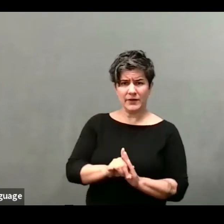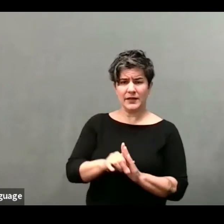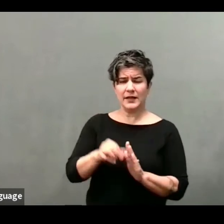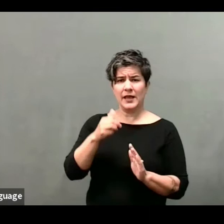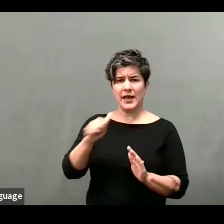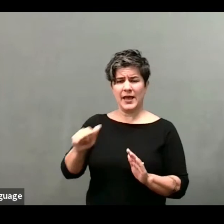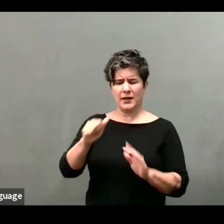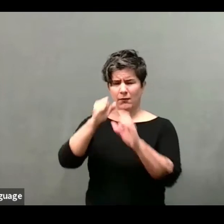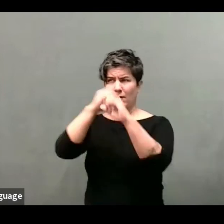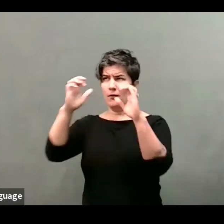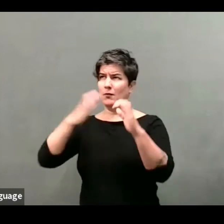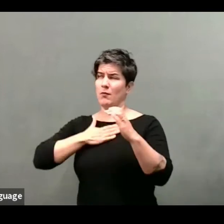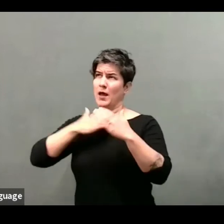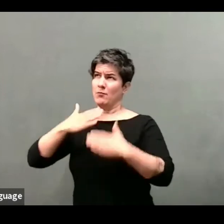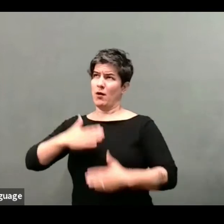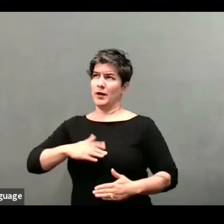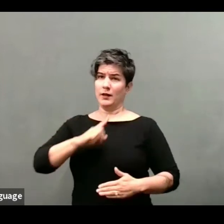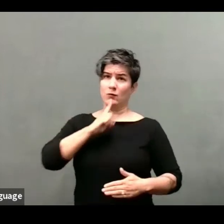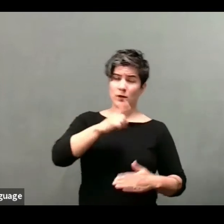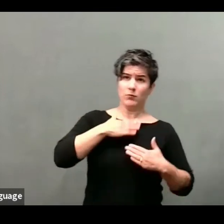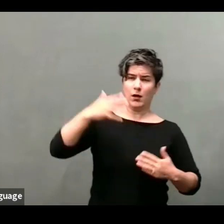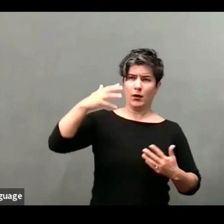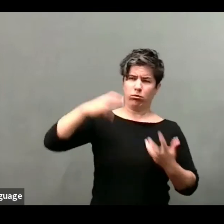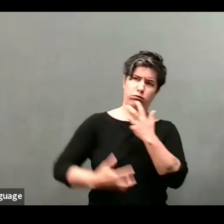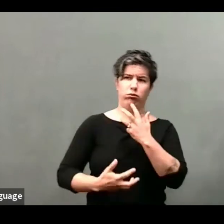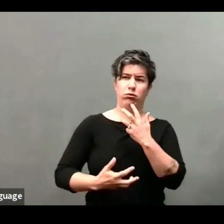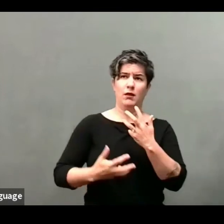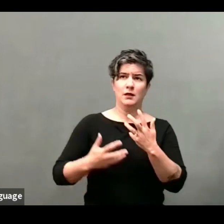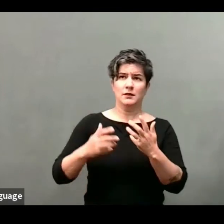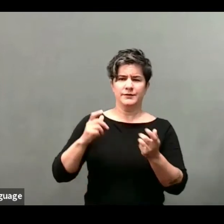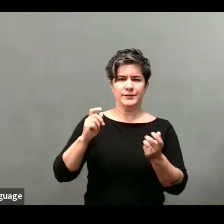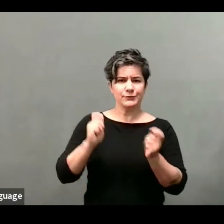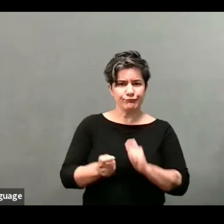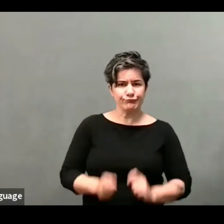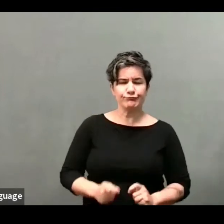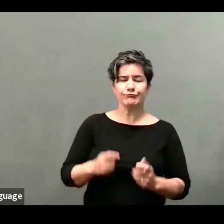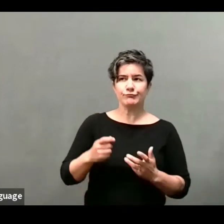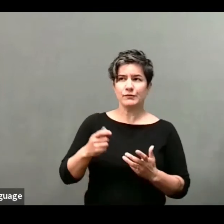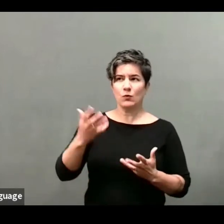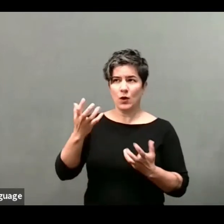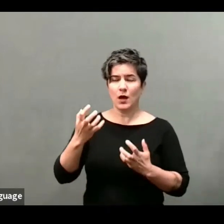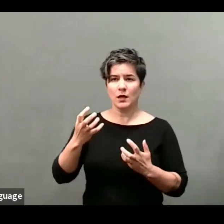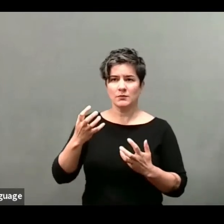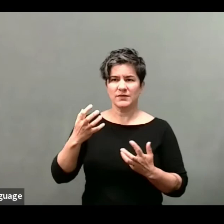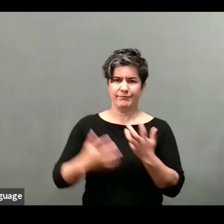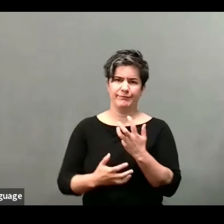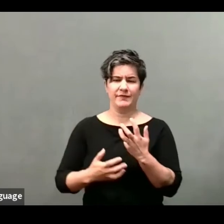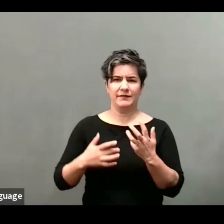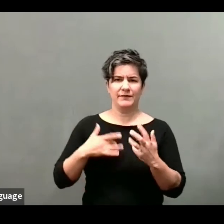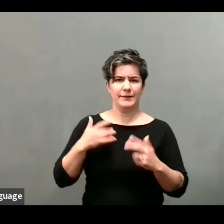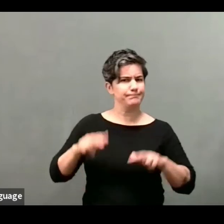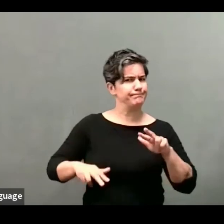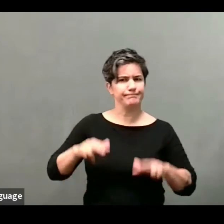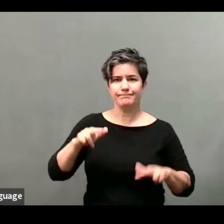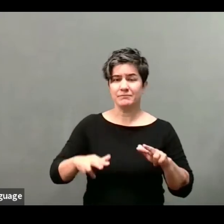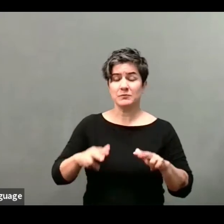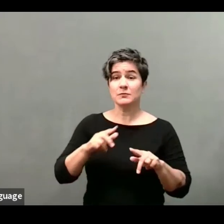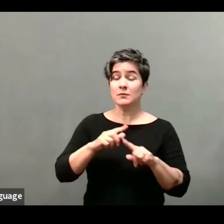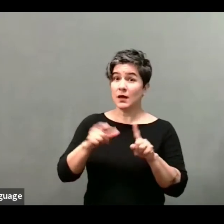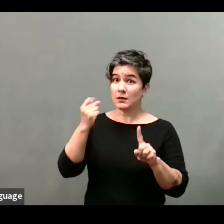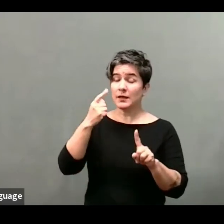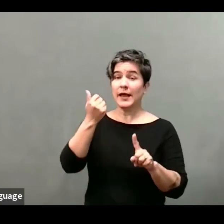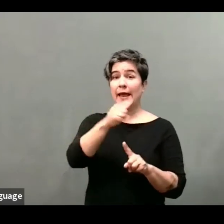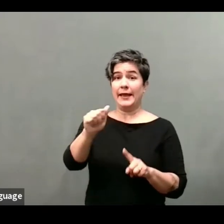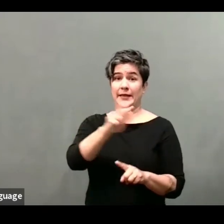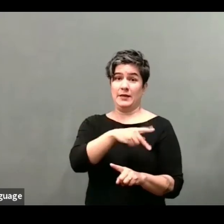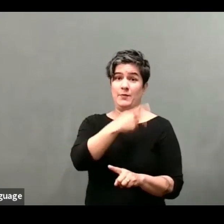body dysmorphia changes that they want to make or not make. But any patient with a uterus should